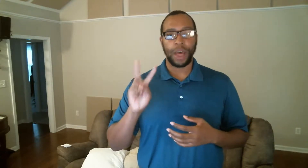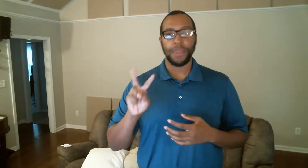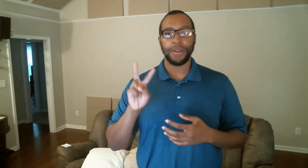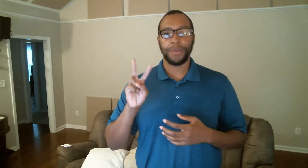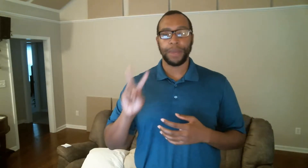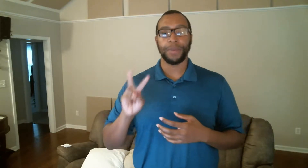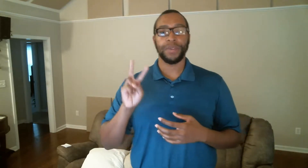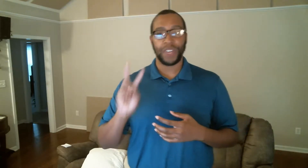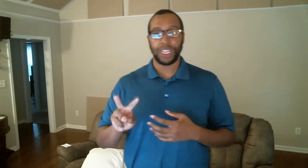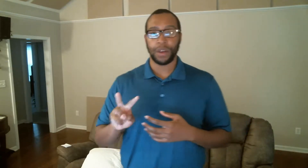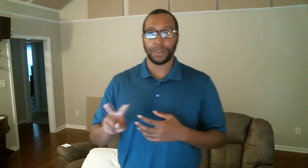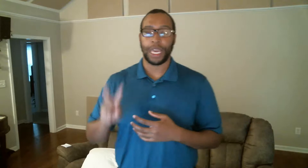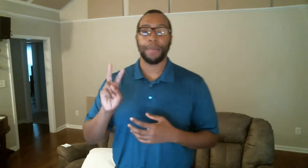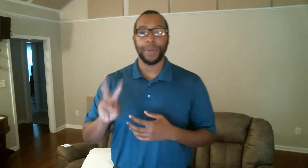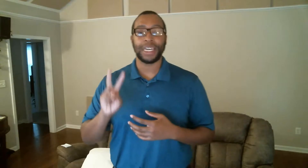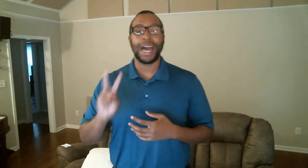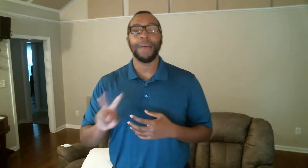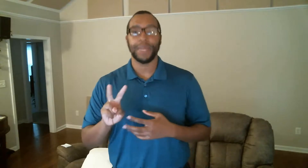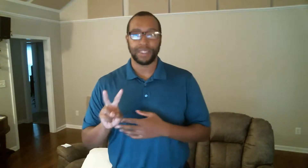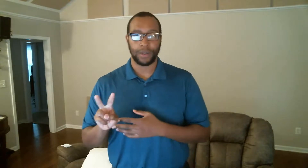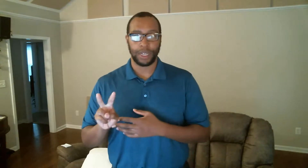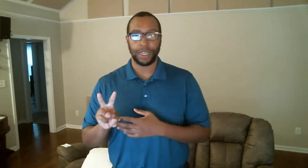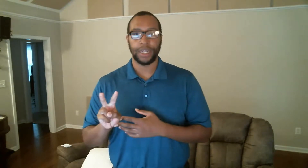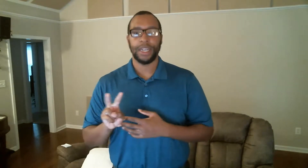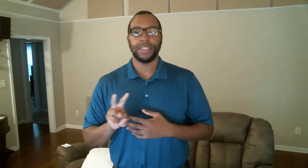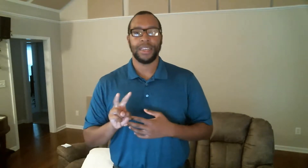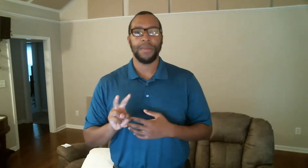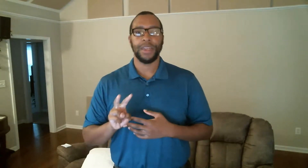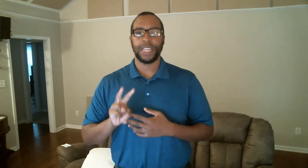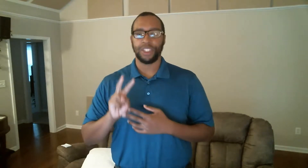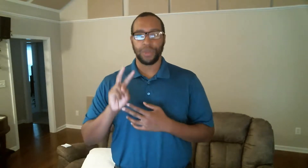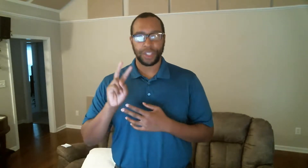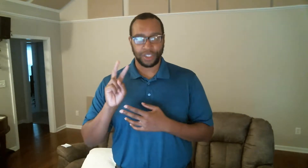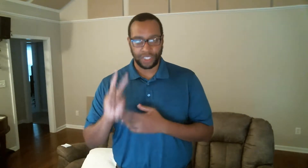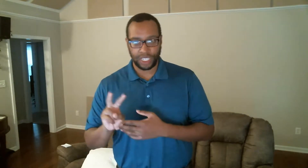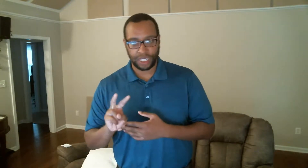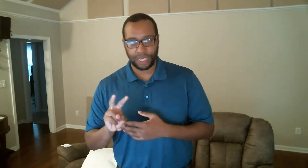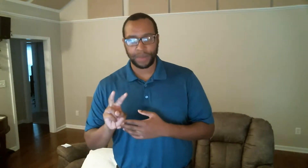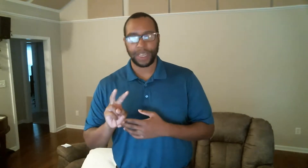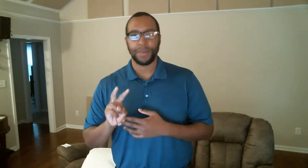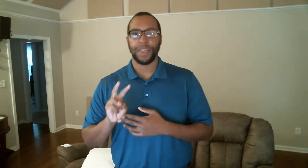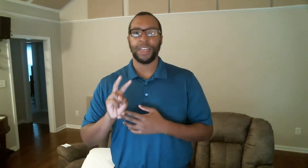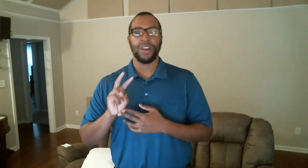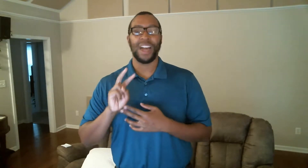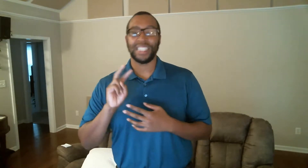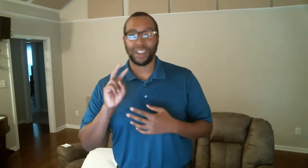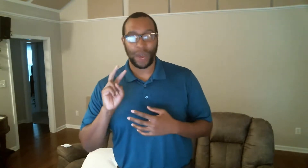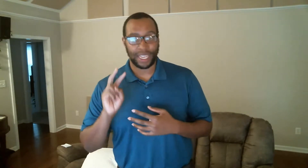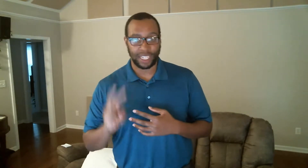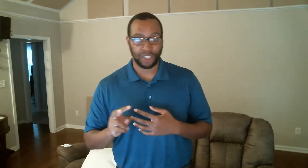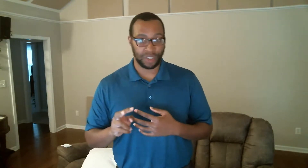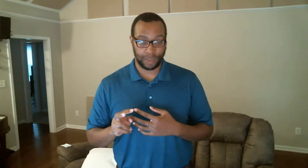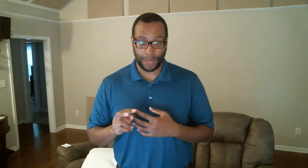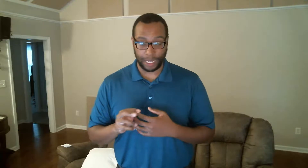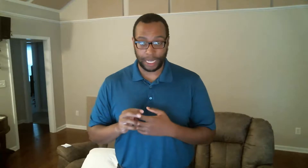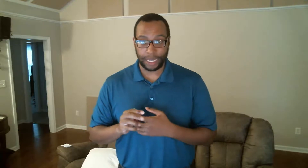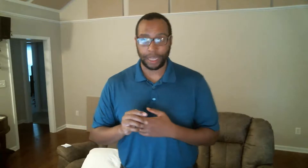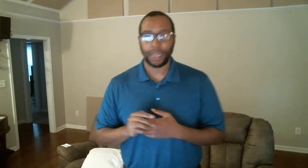other people's videos and put comments on it. Tell me that you understood them. Tell me, no, I didn't quite get your spelling.